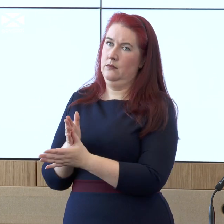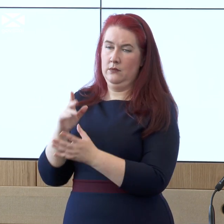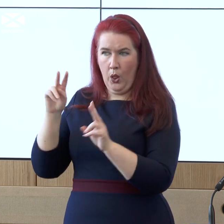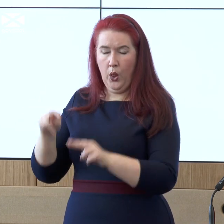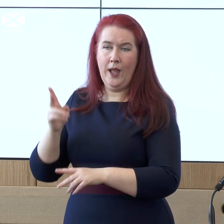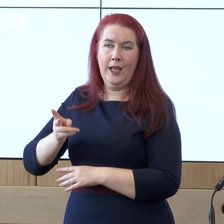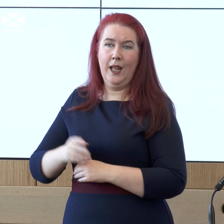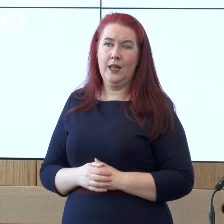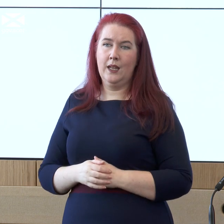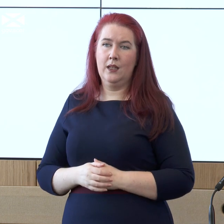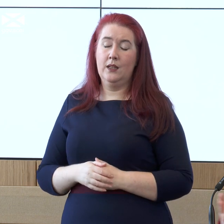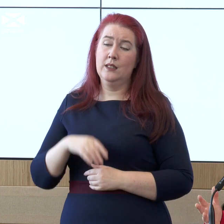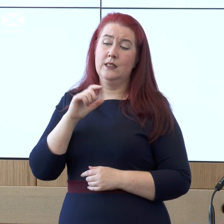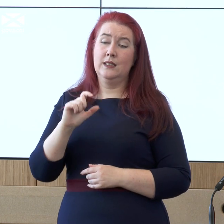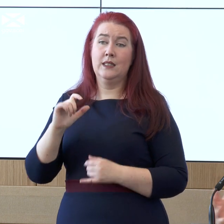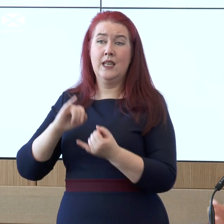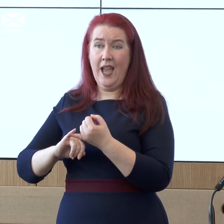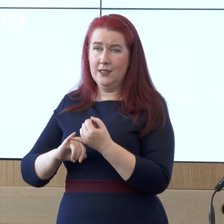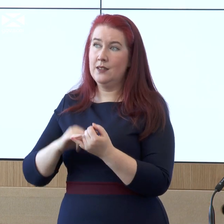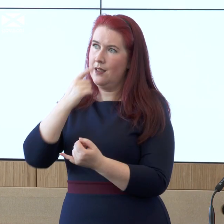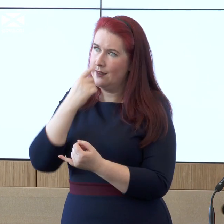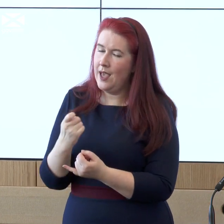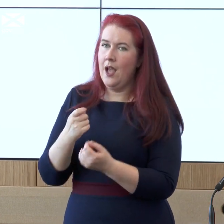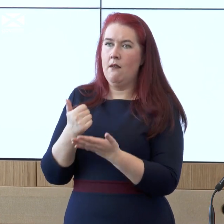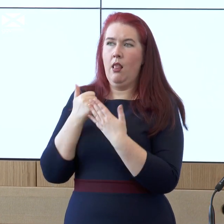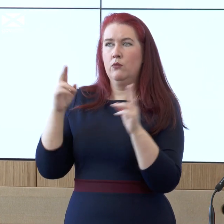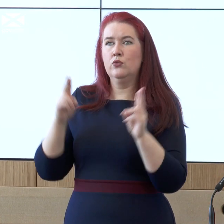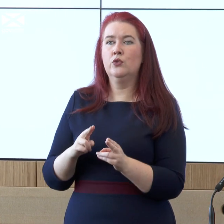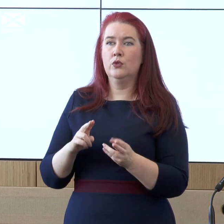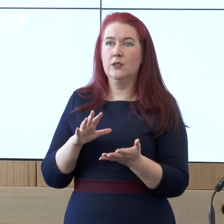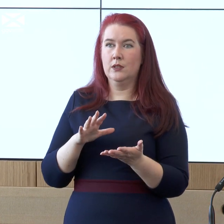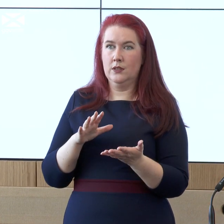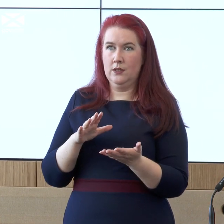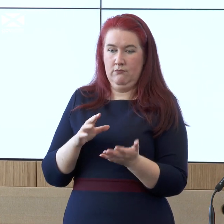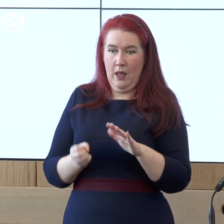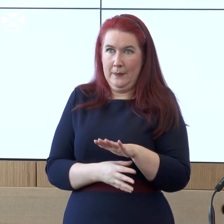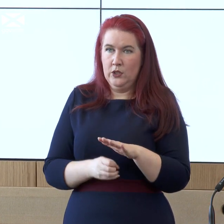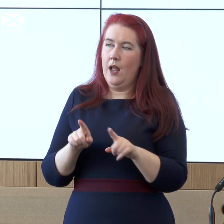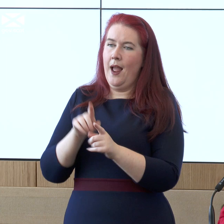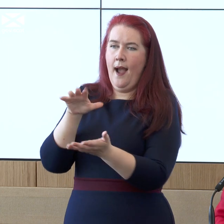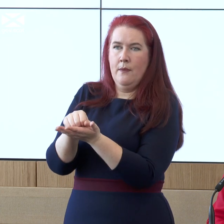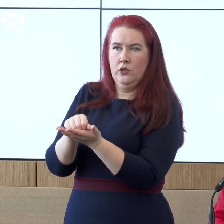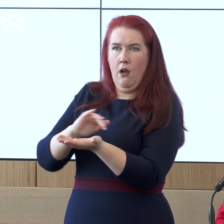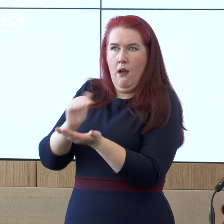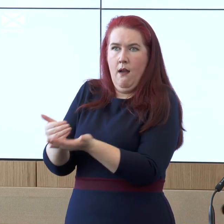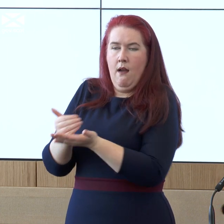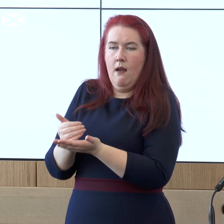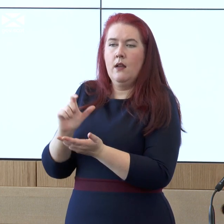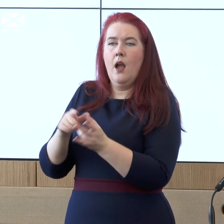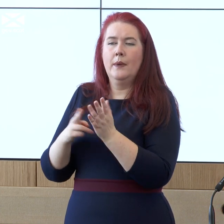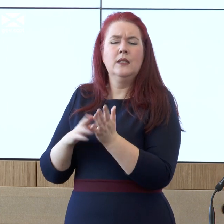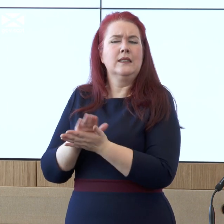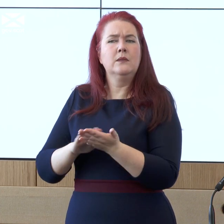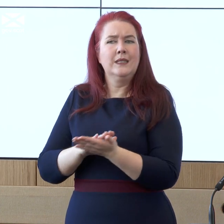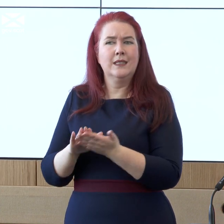help reduce emissions and capture carbon where we have no alternatives, but it does not, must not mean that fossil fuel extraction